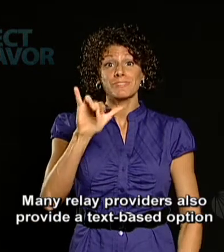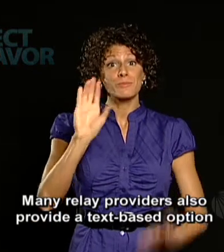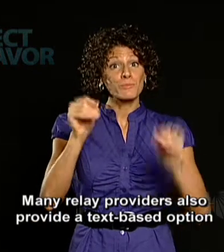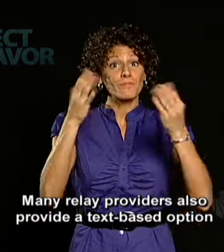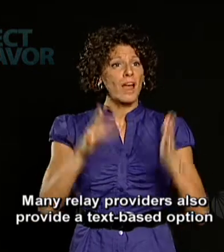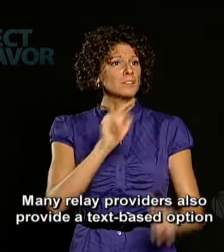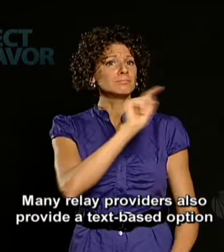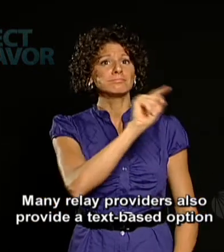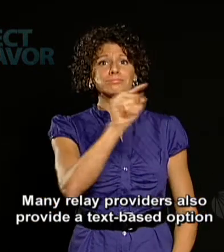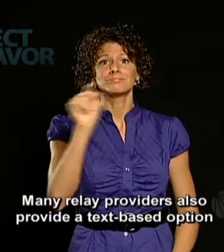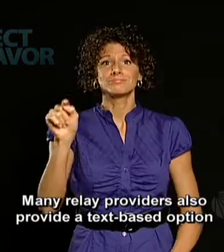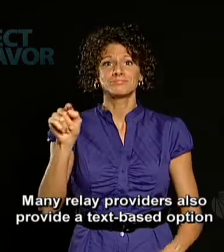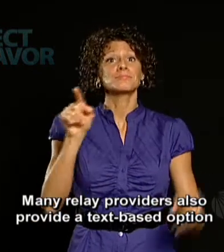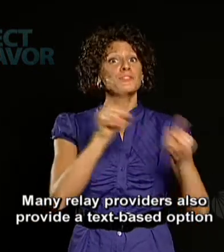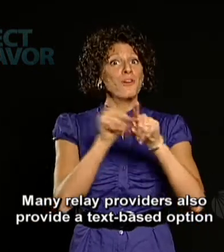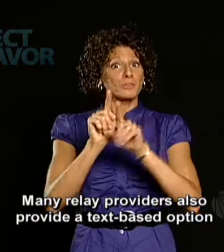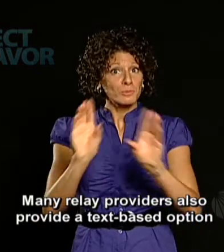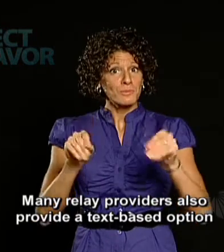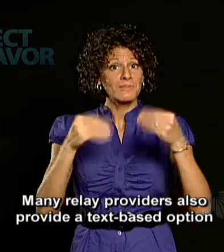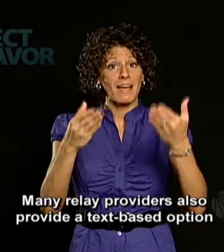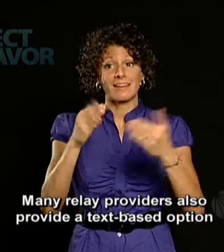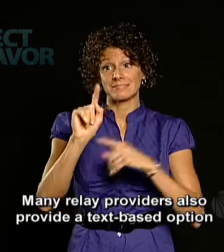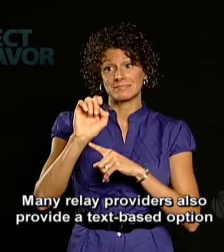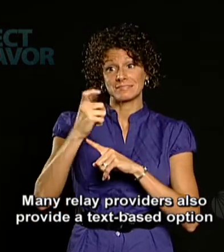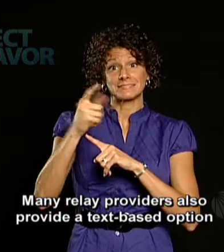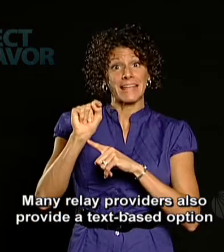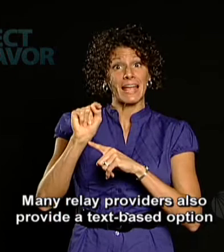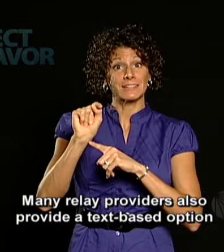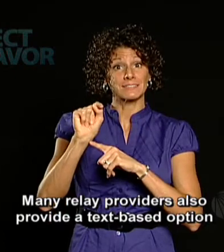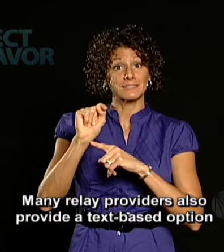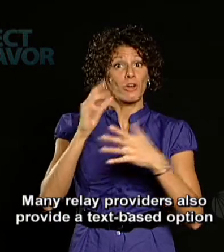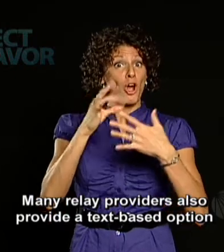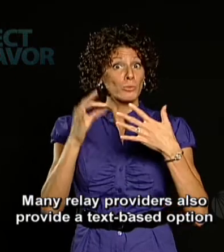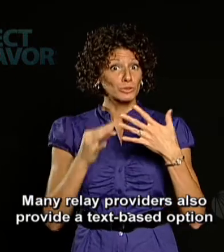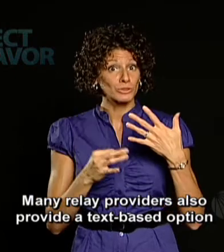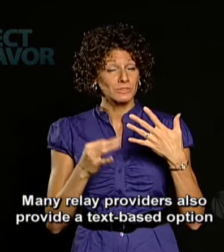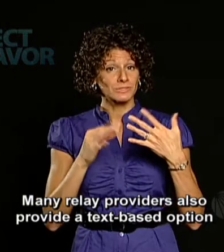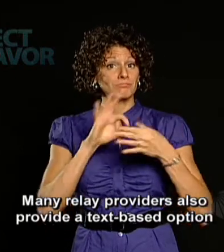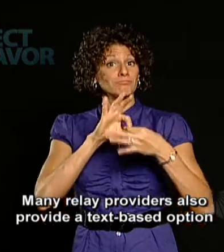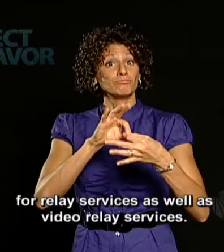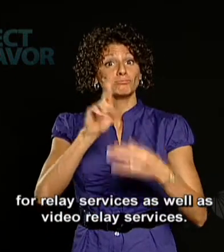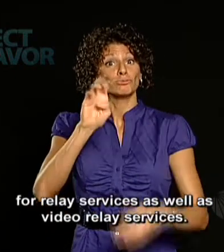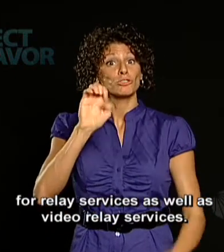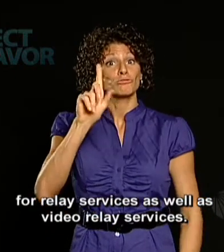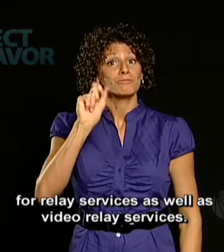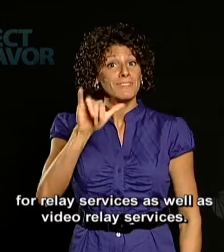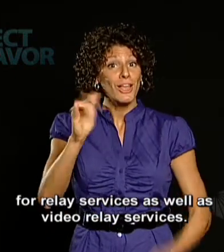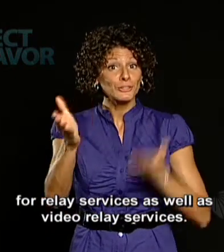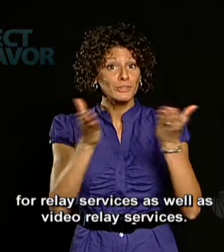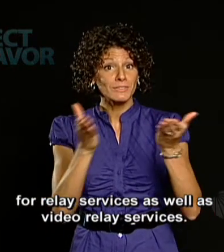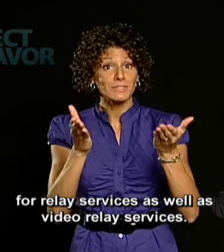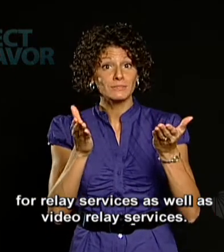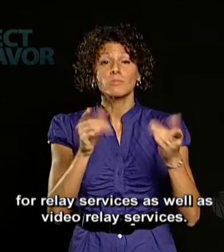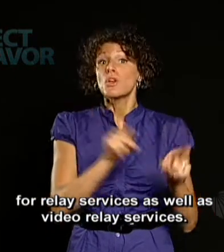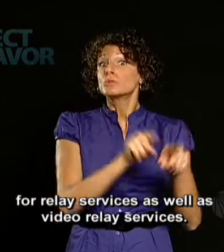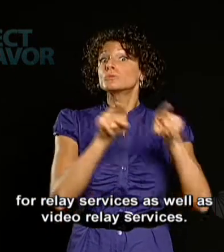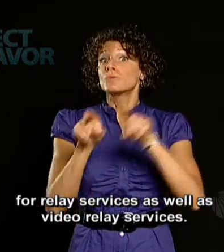Many relay providers also provide a text-based option for relay services, as well as video relay